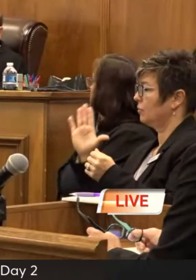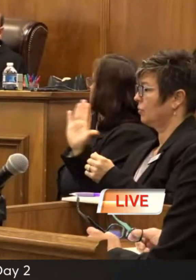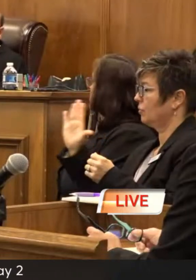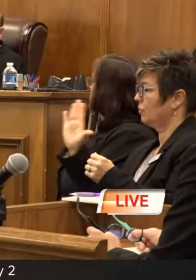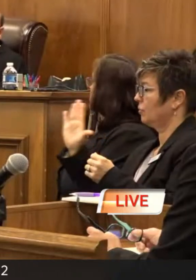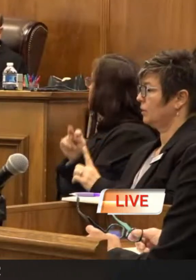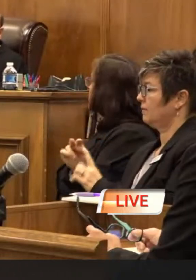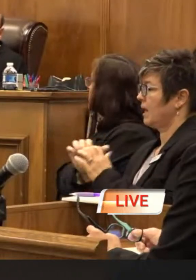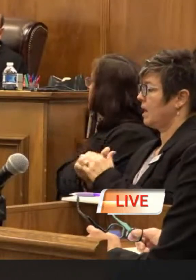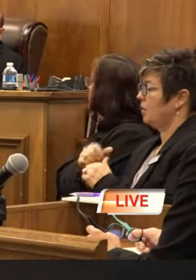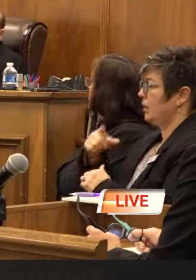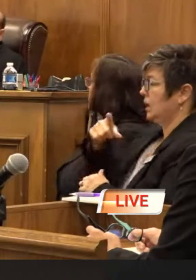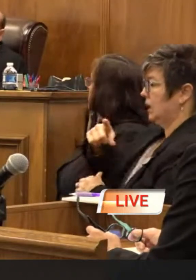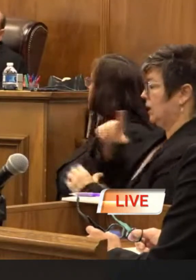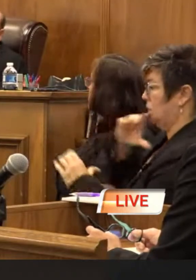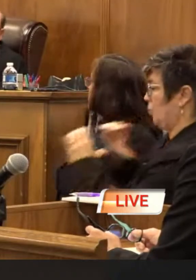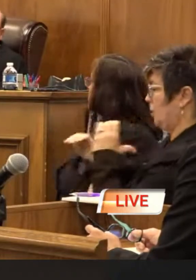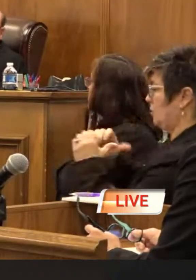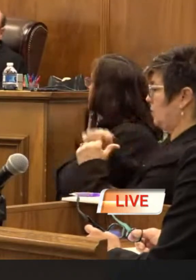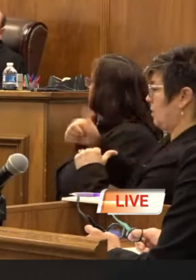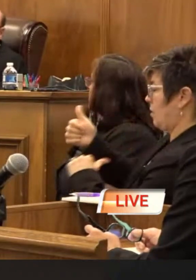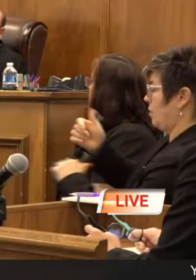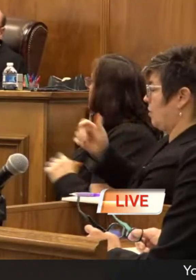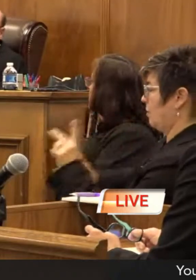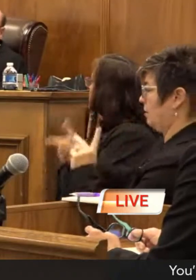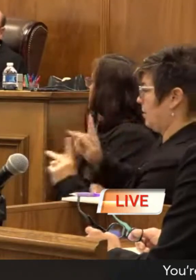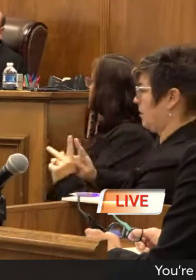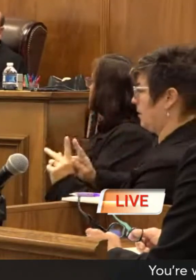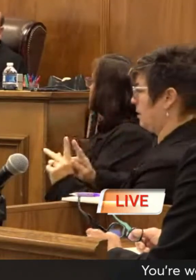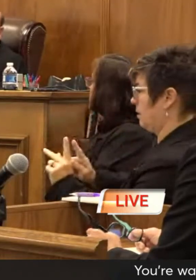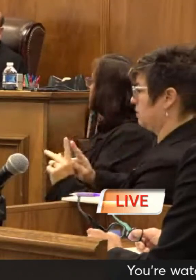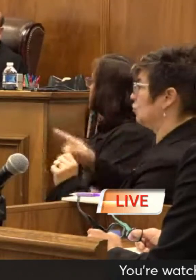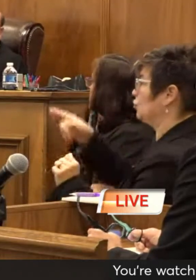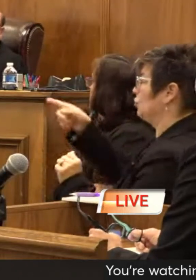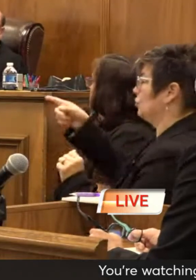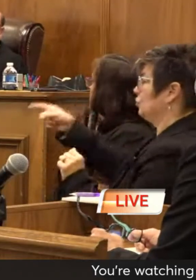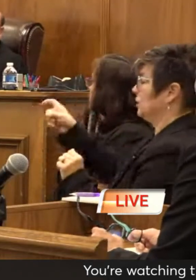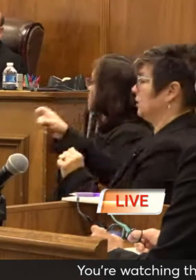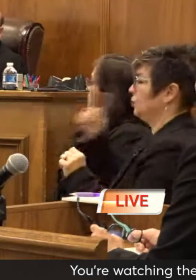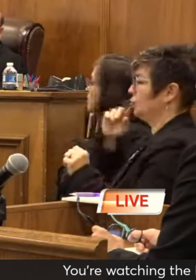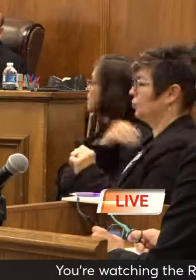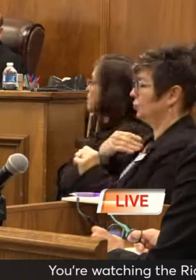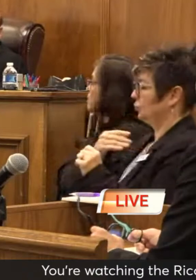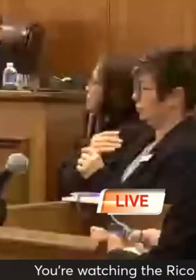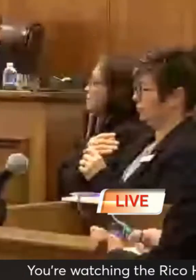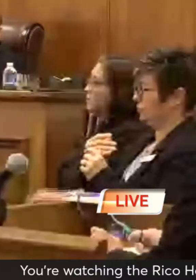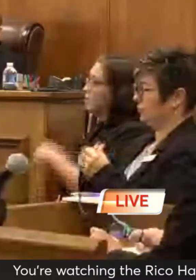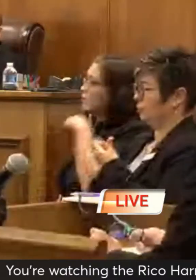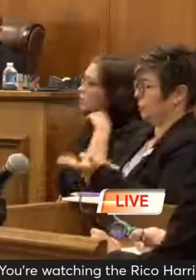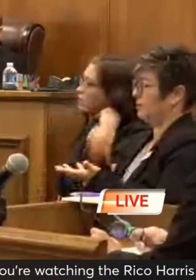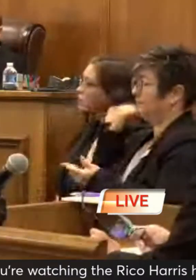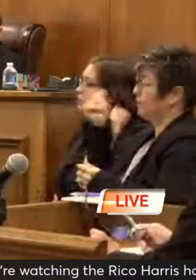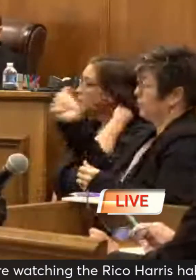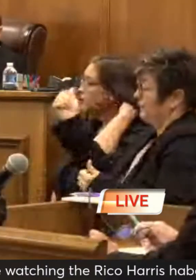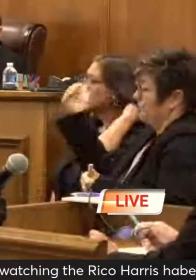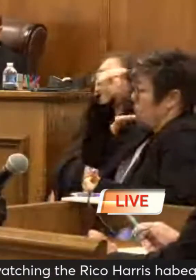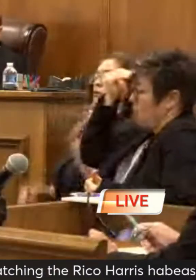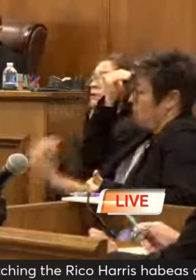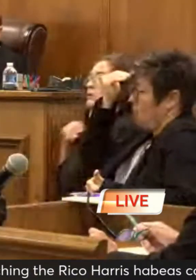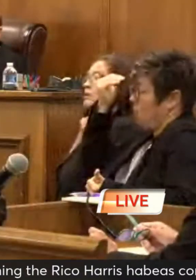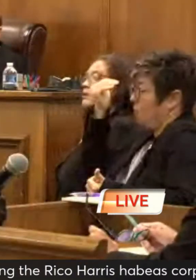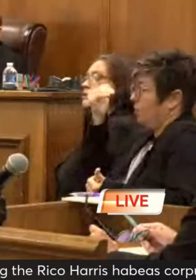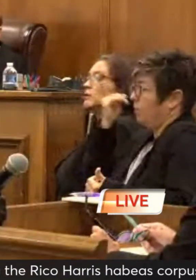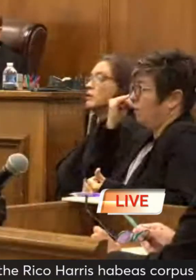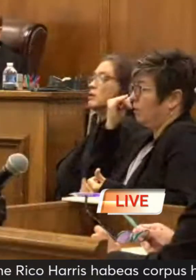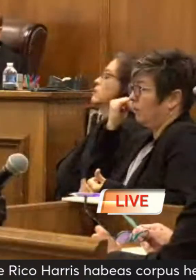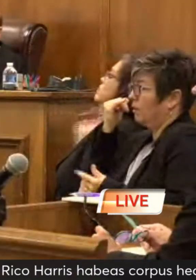she may need to say whether she understands that or not, or knows that or not. Although, Your Honor, we would certainly